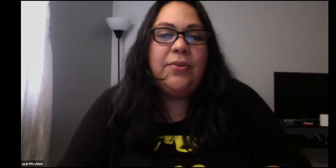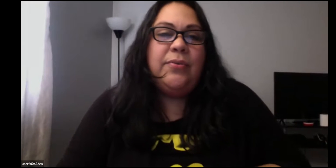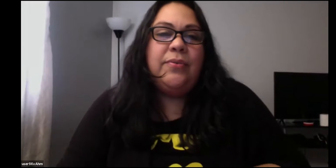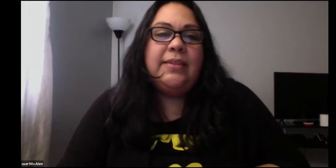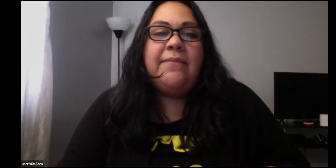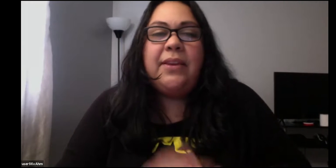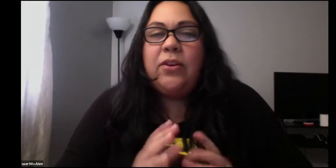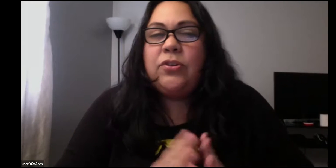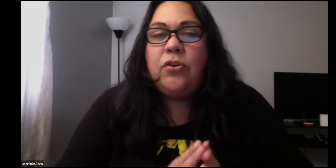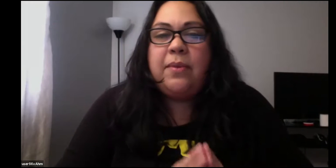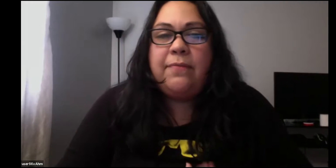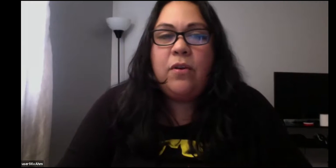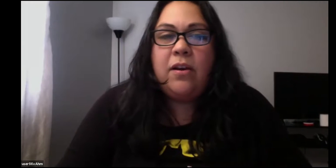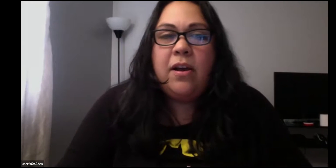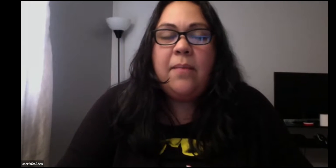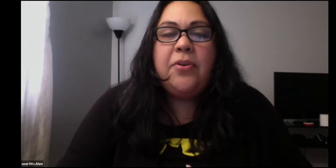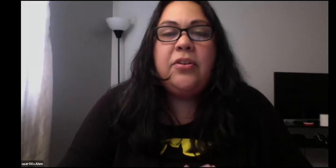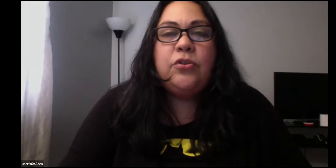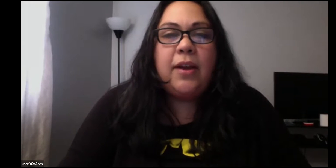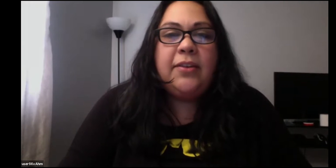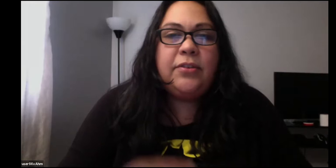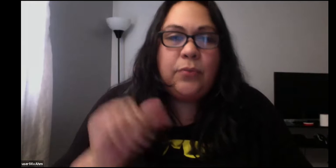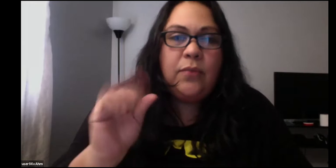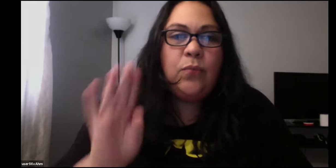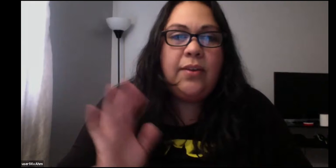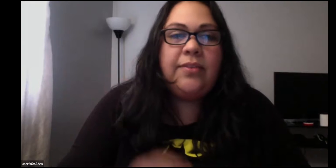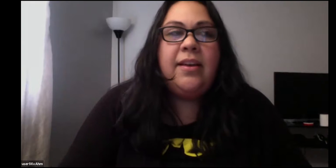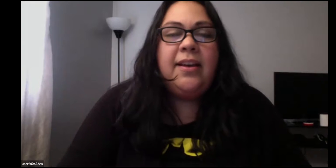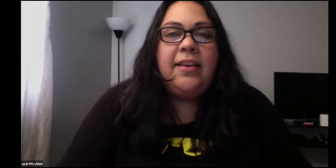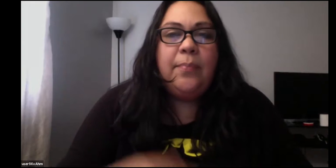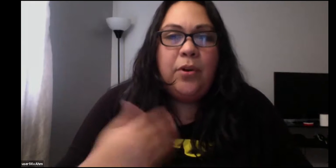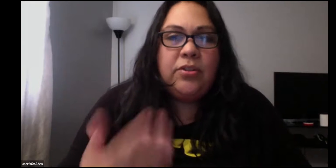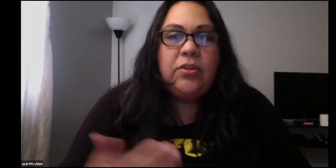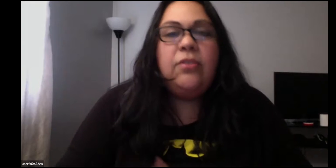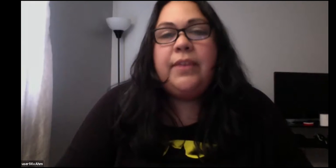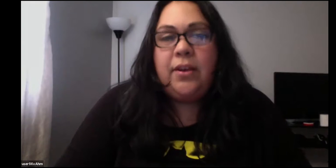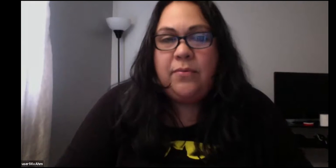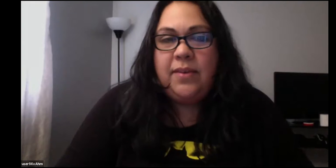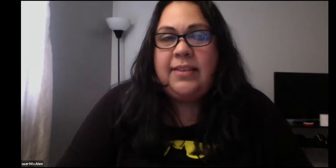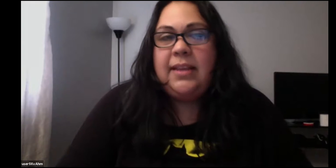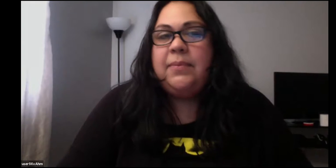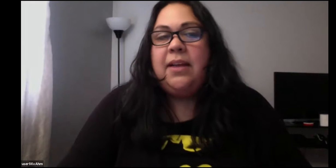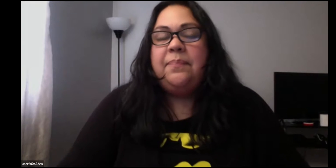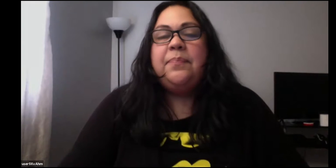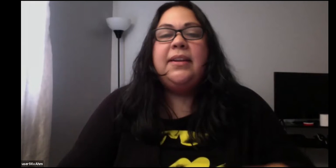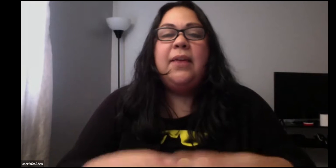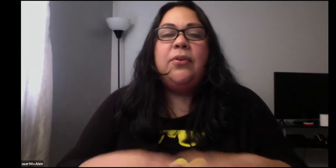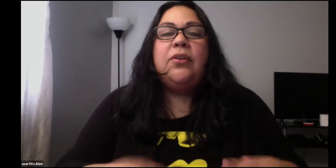the same video I showed you before, but you're gonna try to do it with the person on the video at the same time. But now we're gonna go